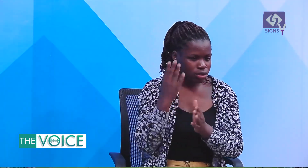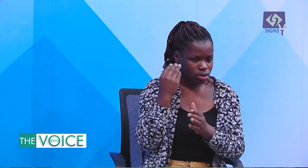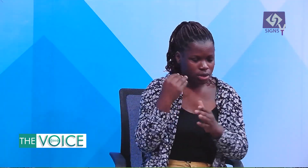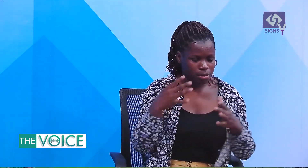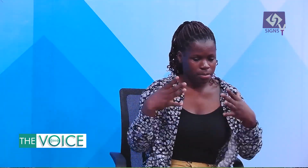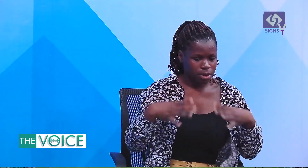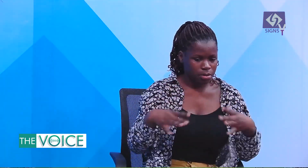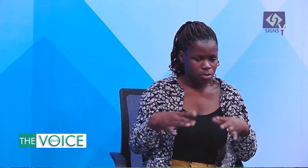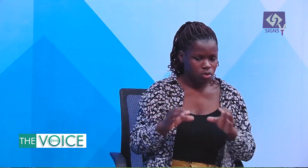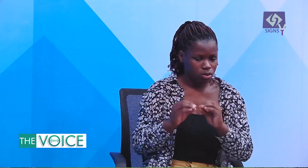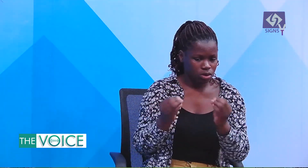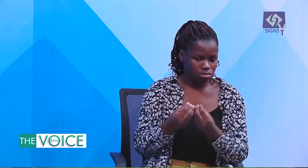with people,